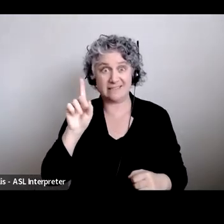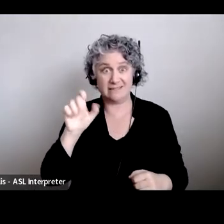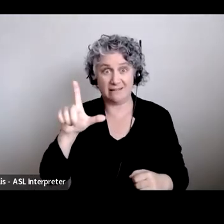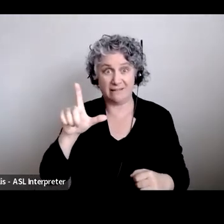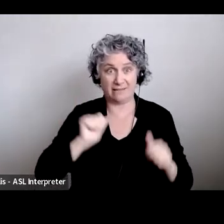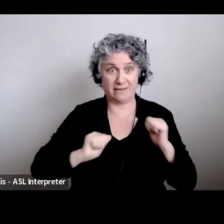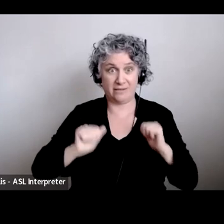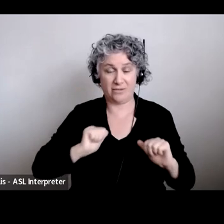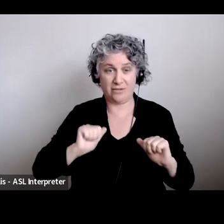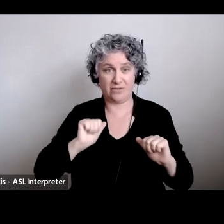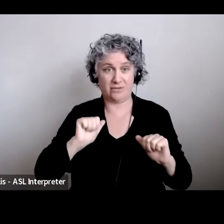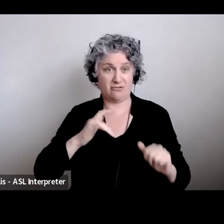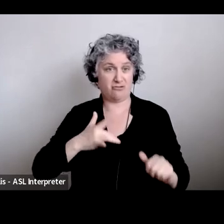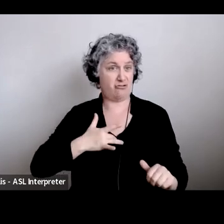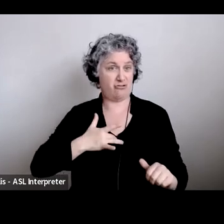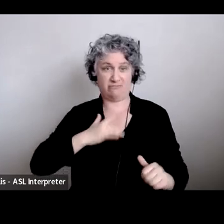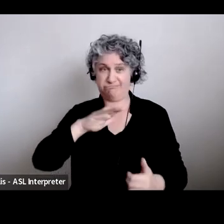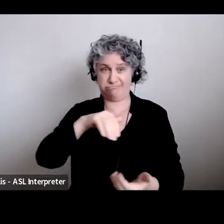Edmonton.